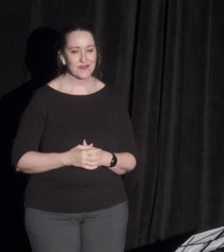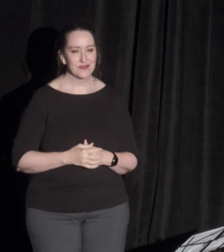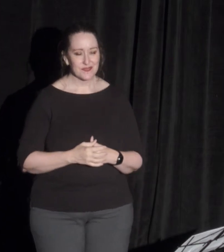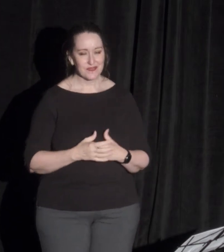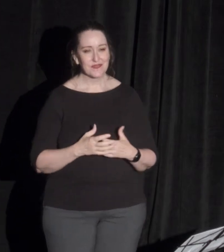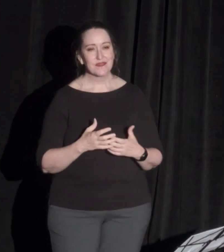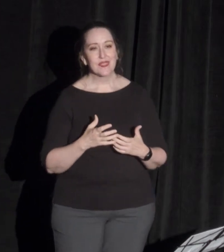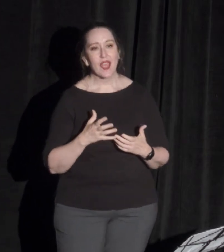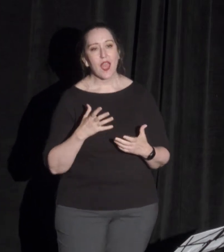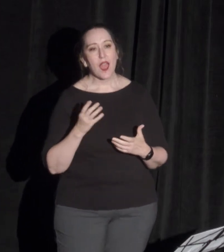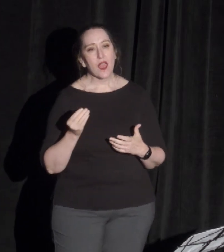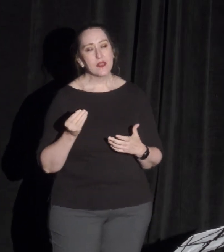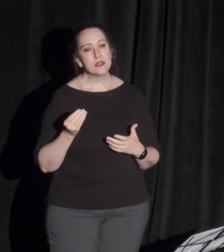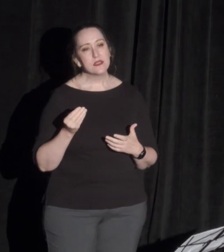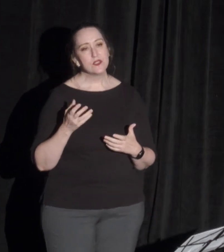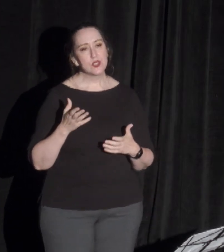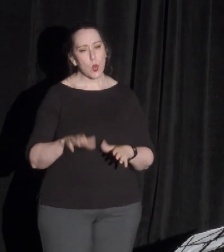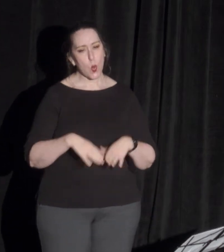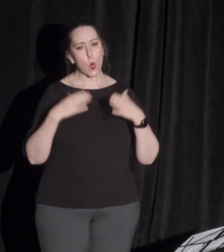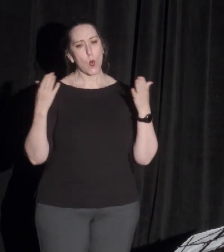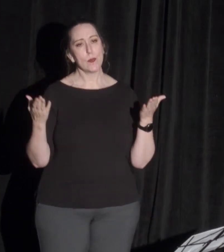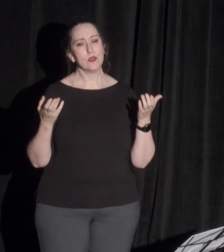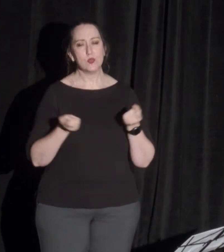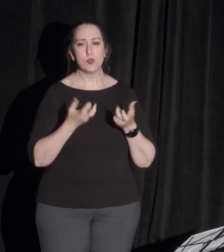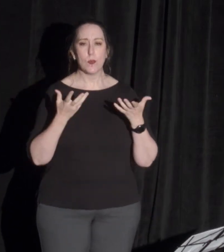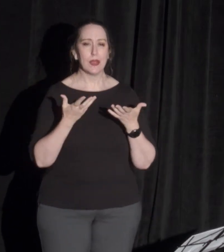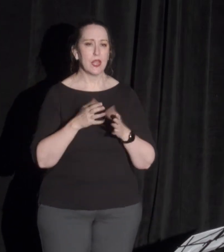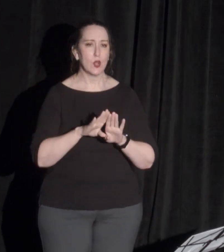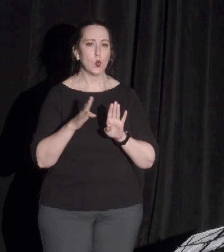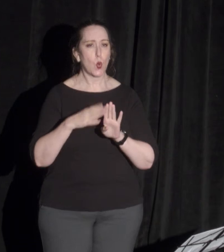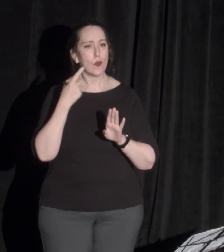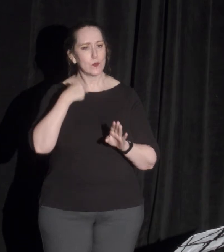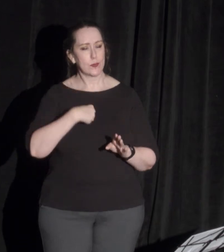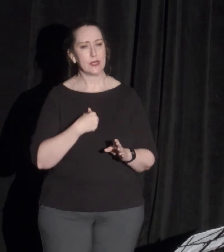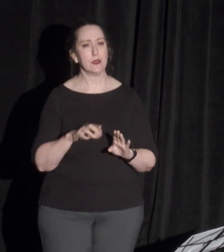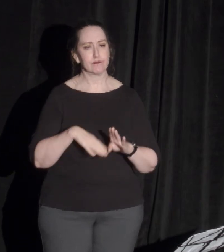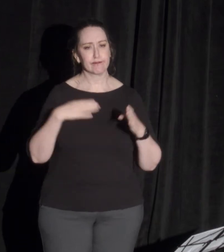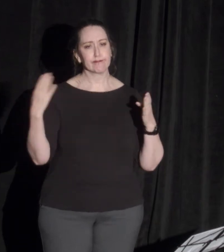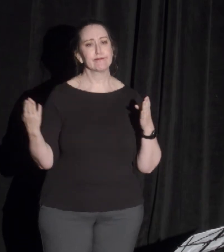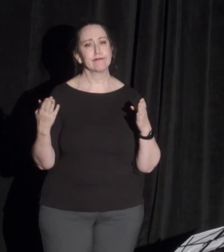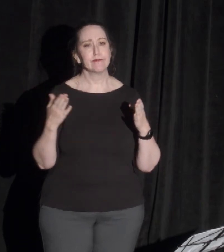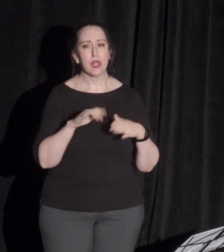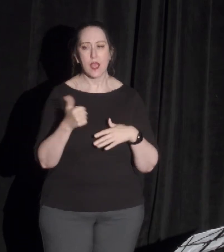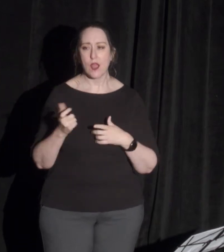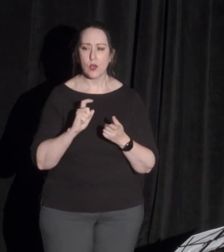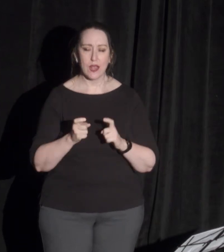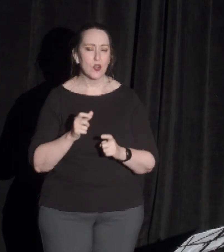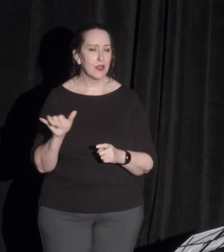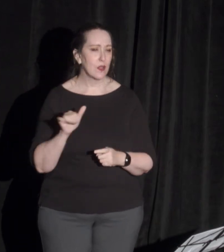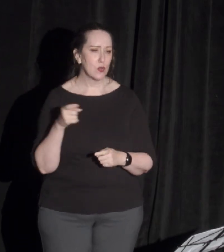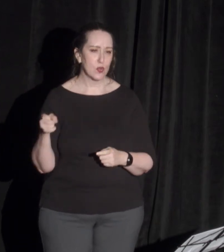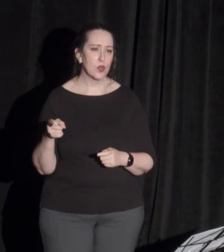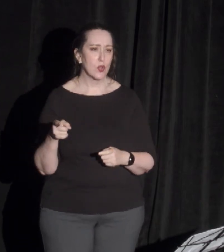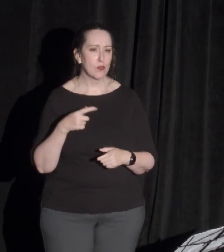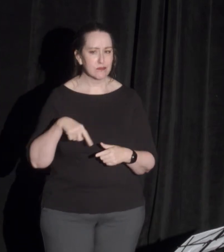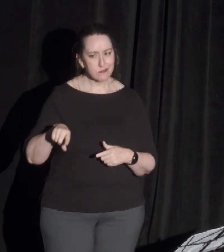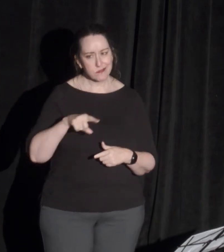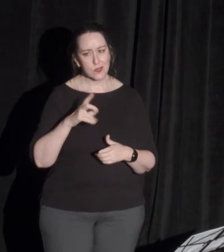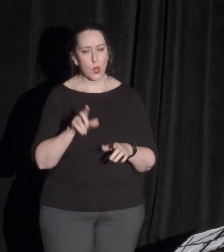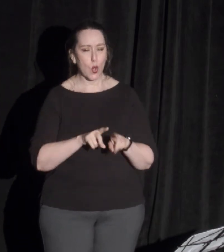And she opened so many doors for me, and all the other editors like her, particularly those who also came from marginalized